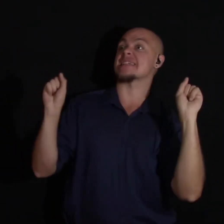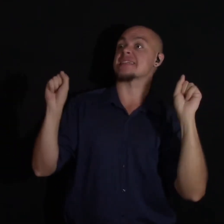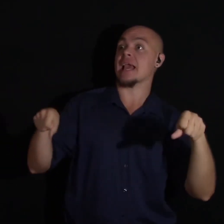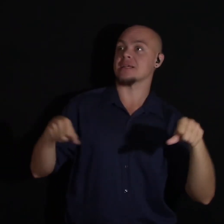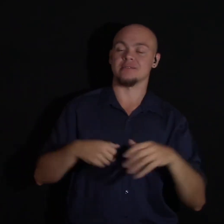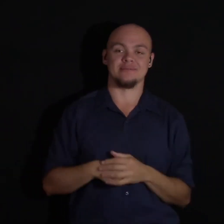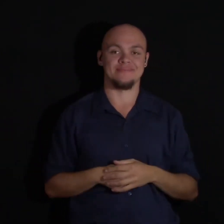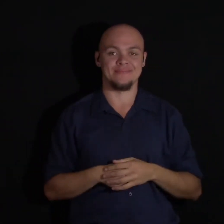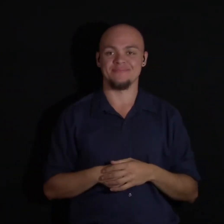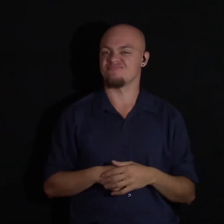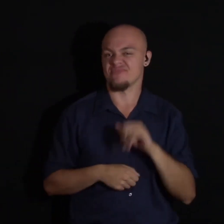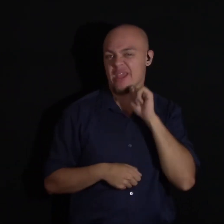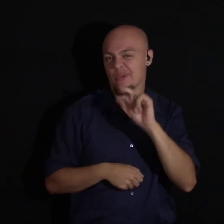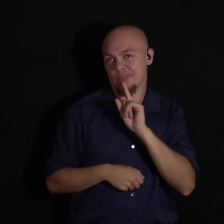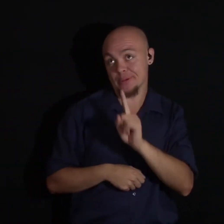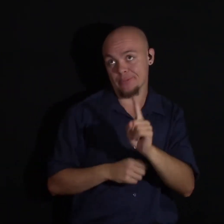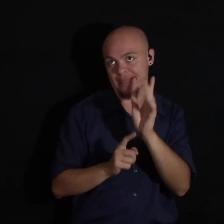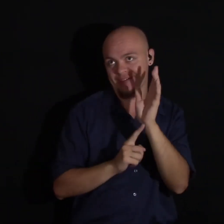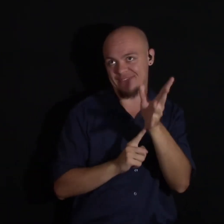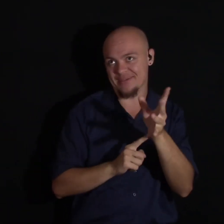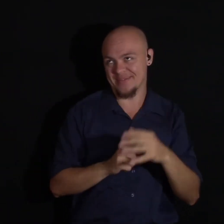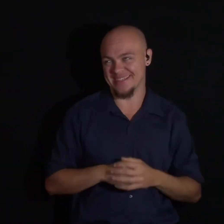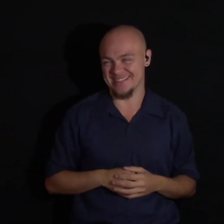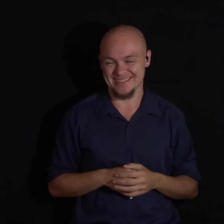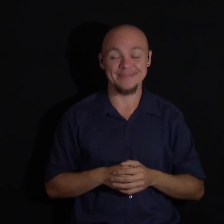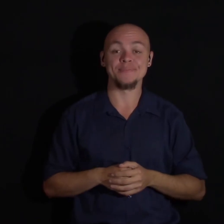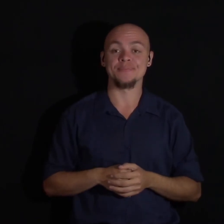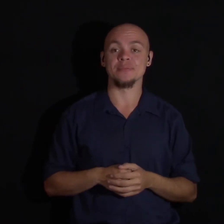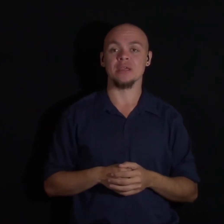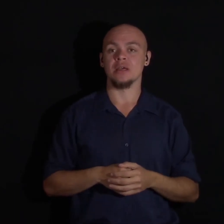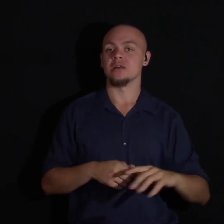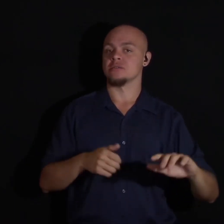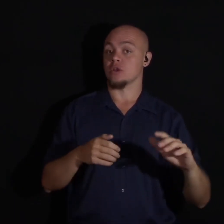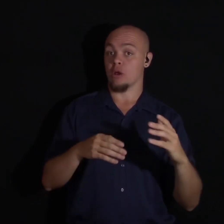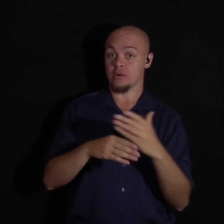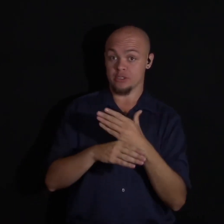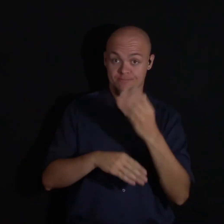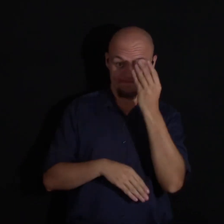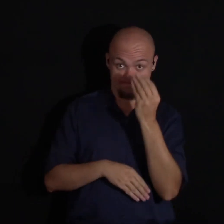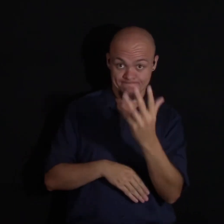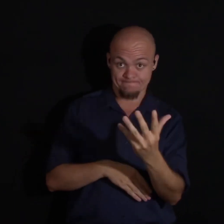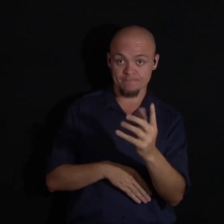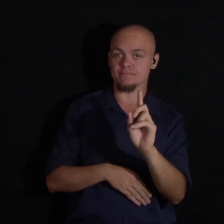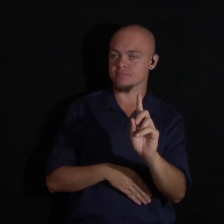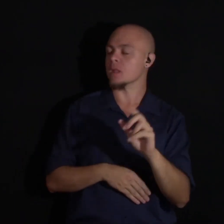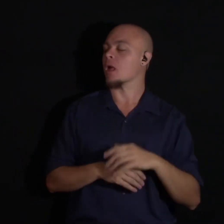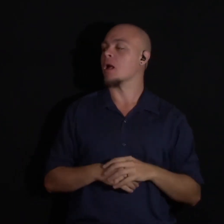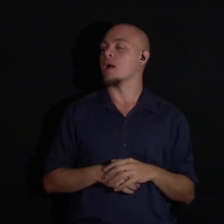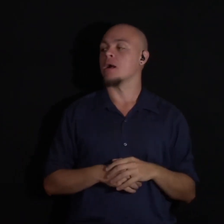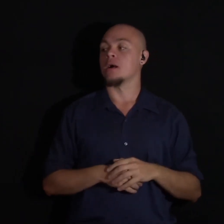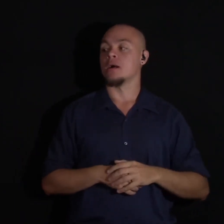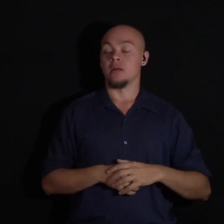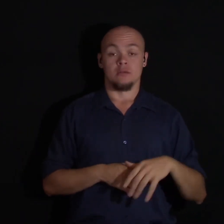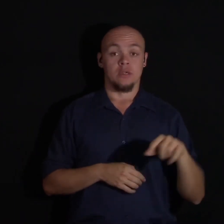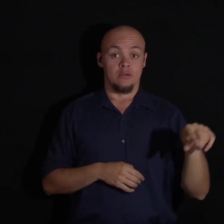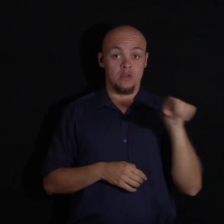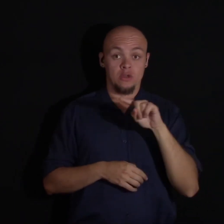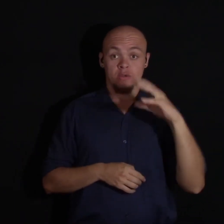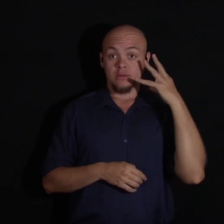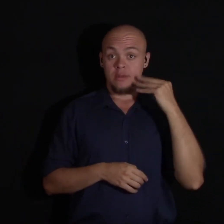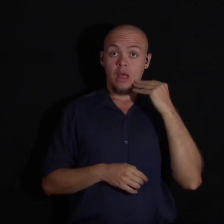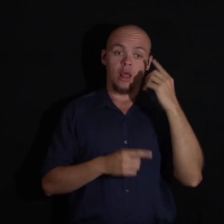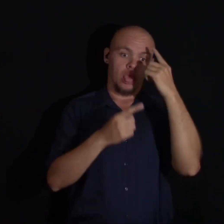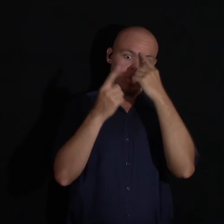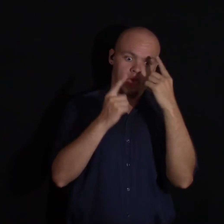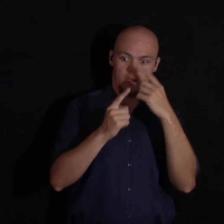Actually, it's not even going to take 5 minutes. So can I share something else with you? If you're like a lot of us, you have wondered and worried about